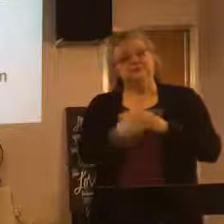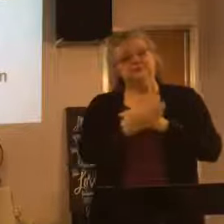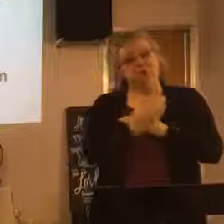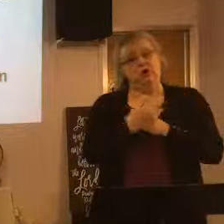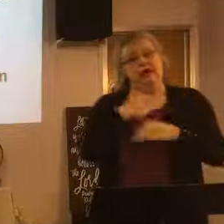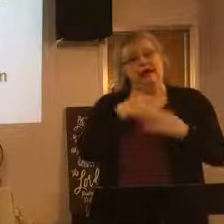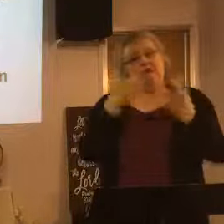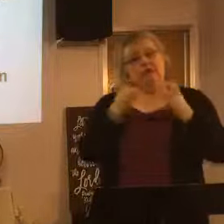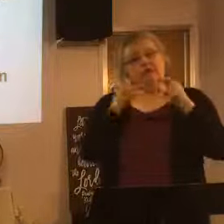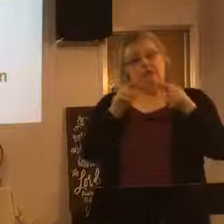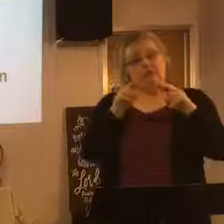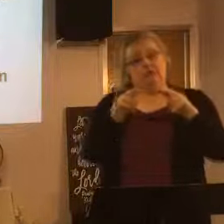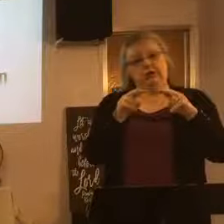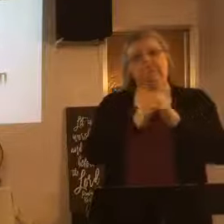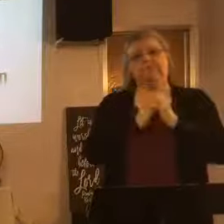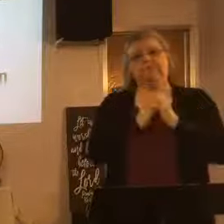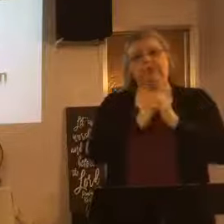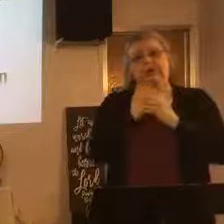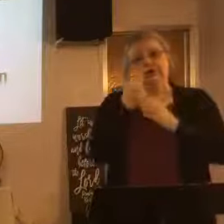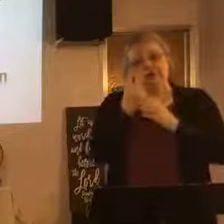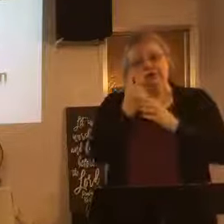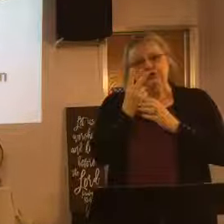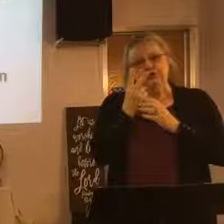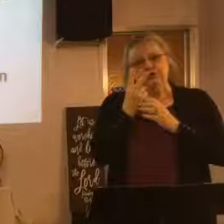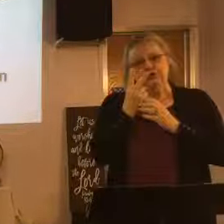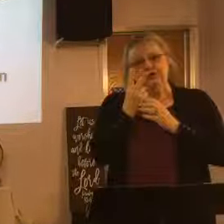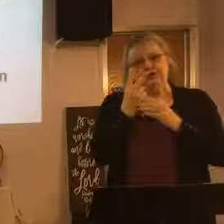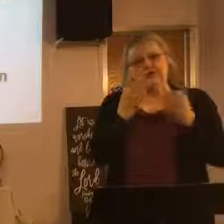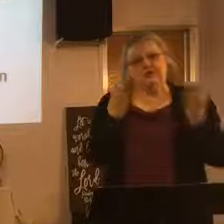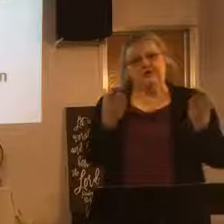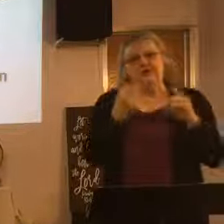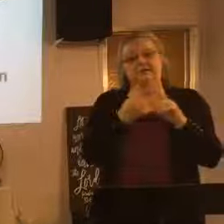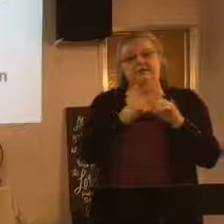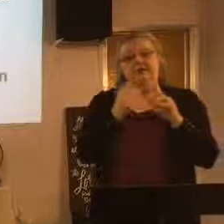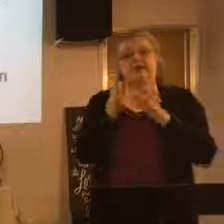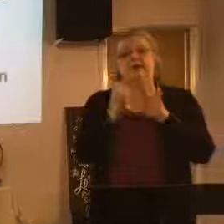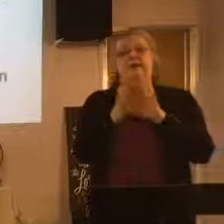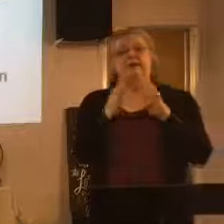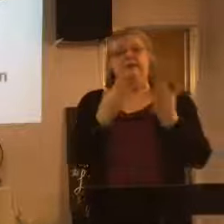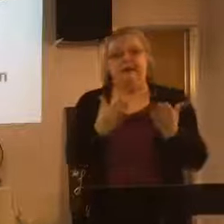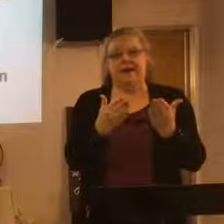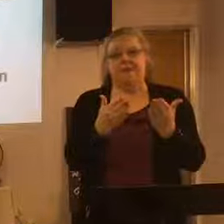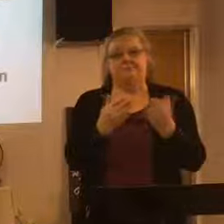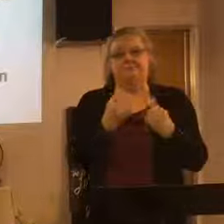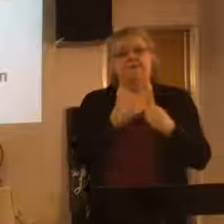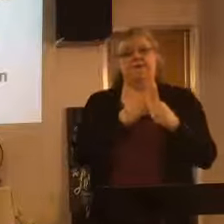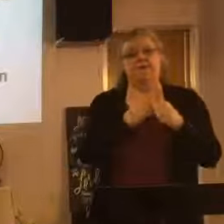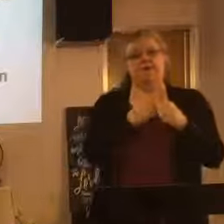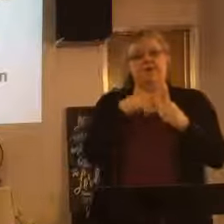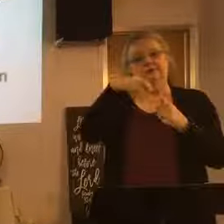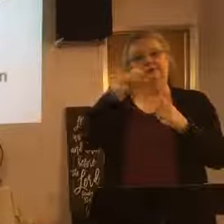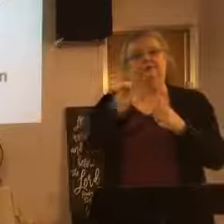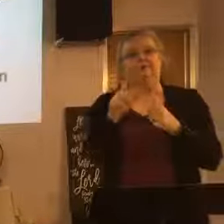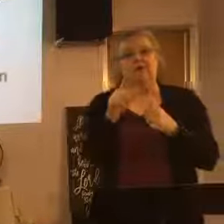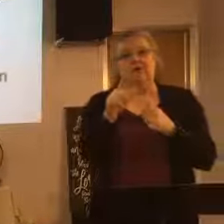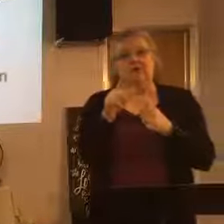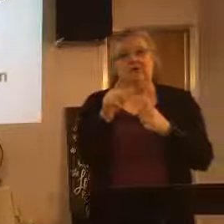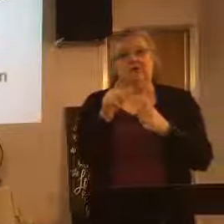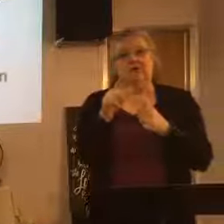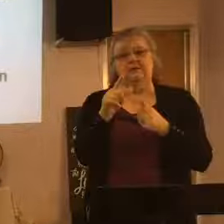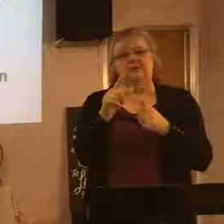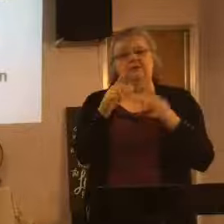to look at two great credible sources from the Bible, the first one being the Apostle Paul.